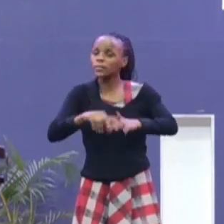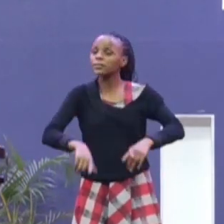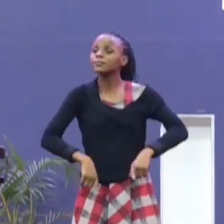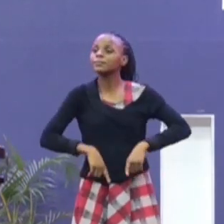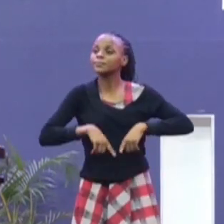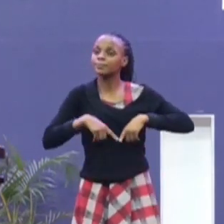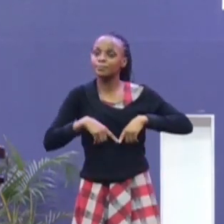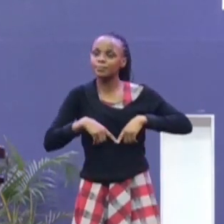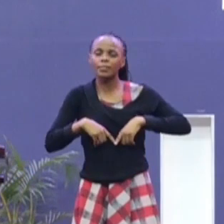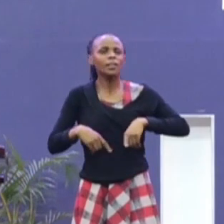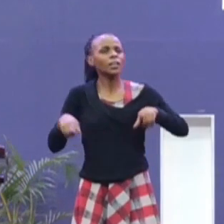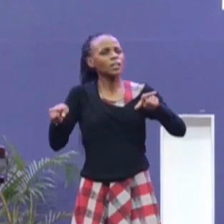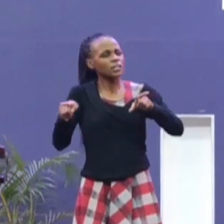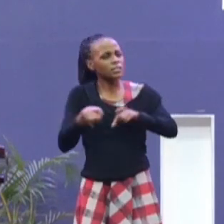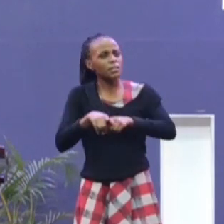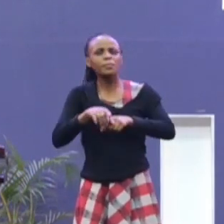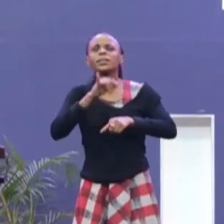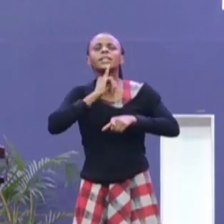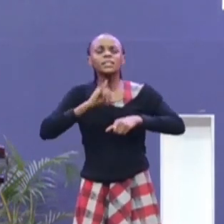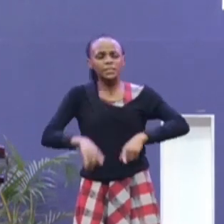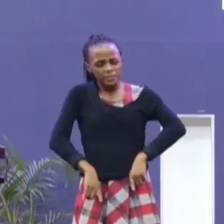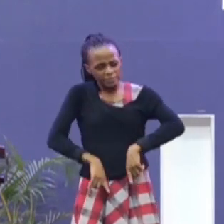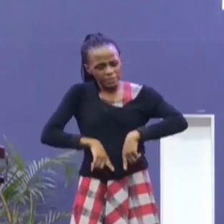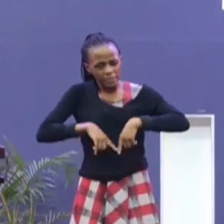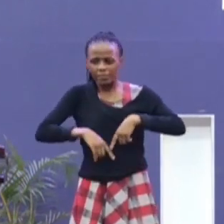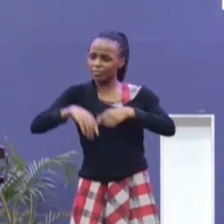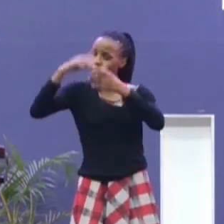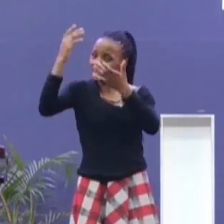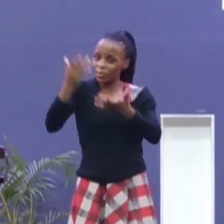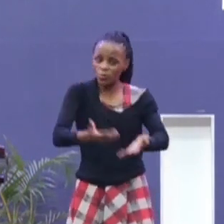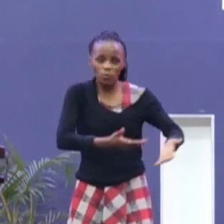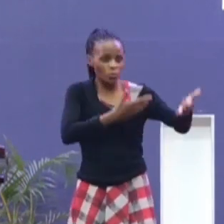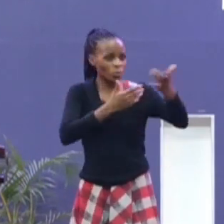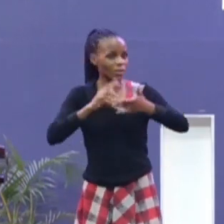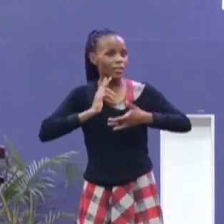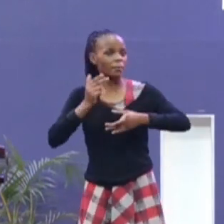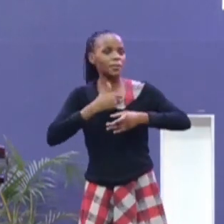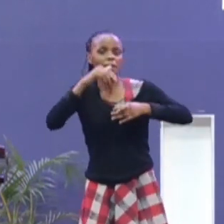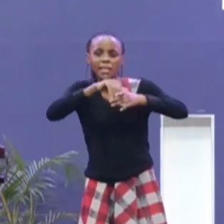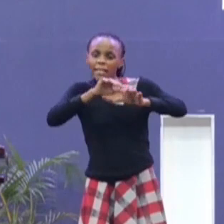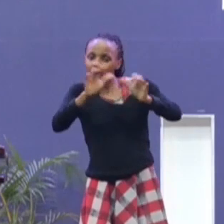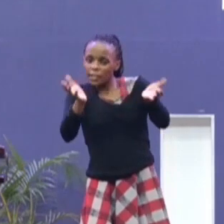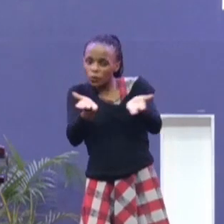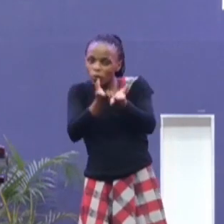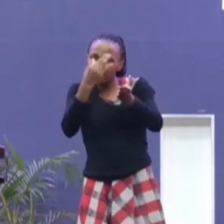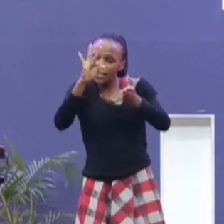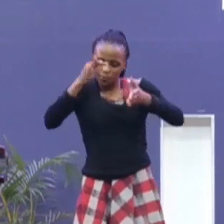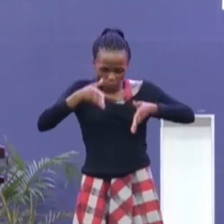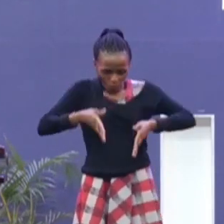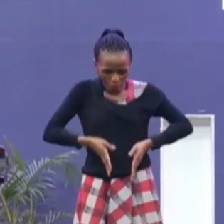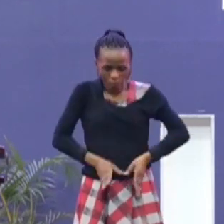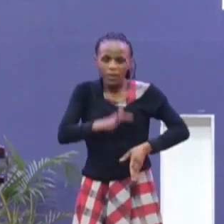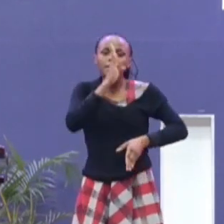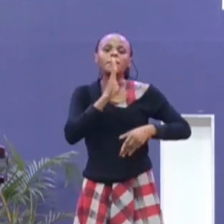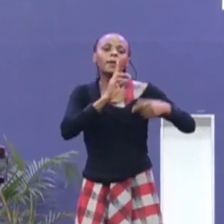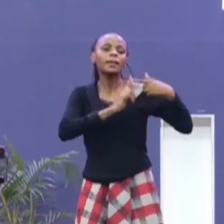it. Era bwe bulamu obutwaniriza ku nsi in case obeera tozaaliddwa balokole. And it's a law that welcomes us on